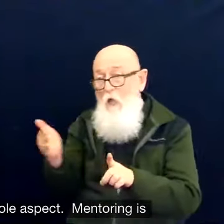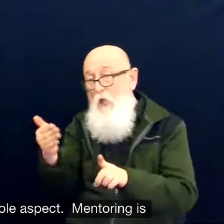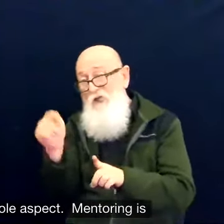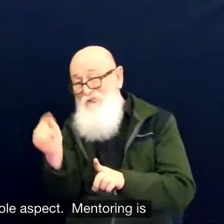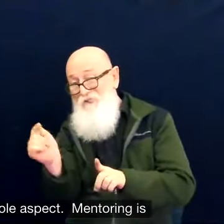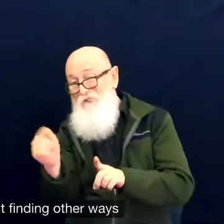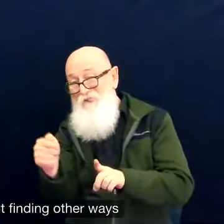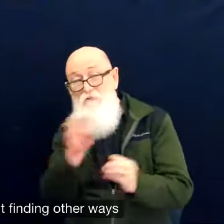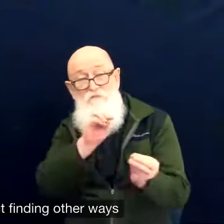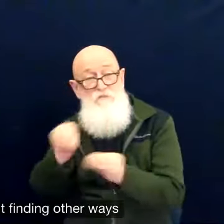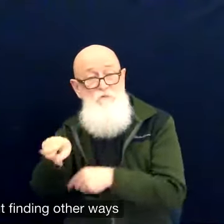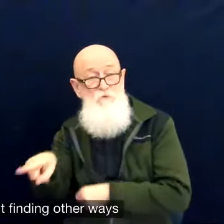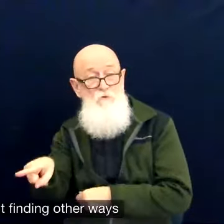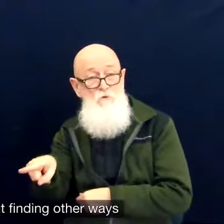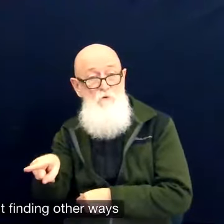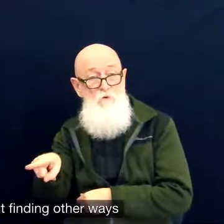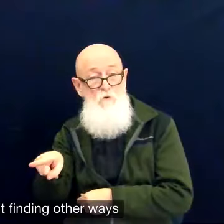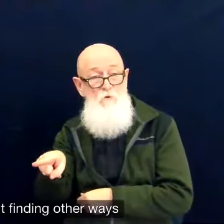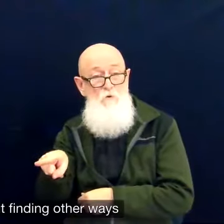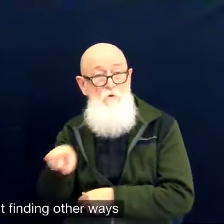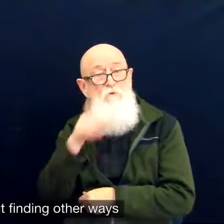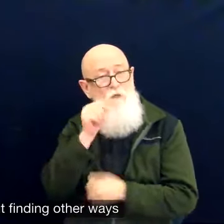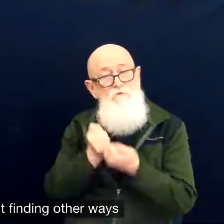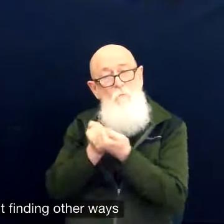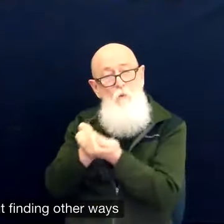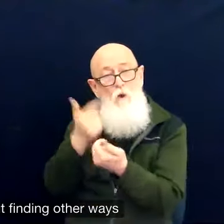other processes for supporting the learning.